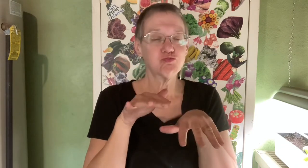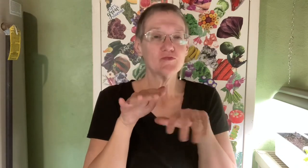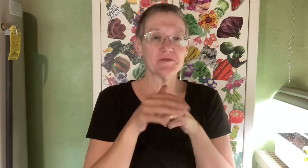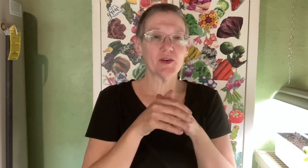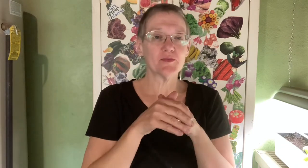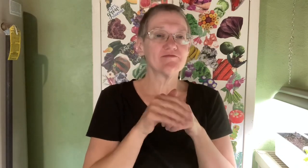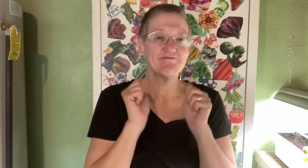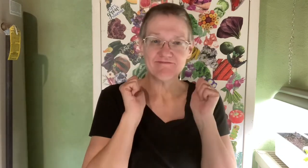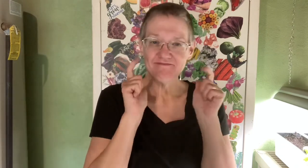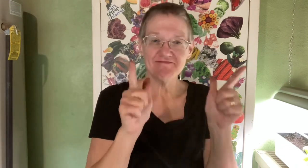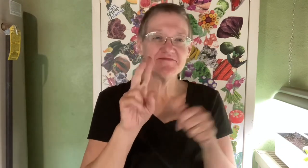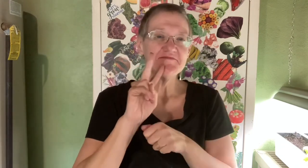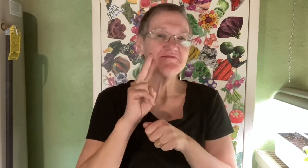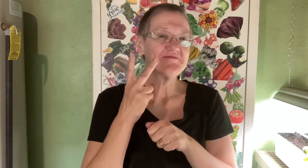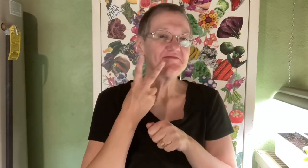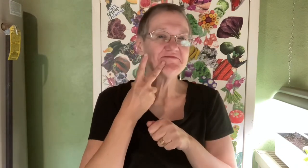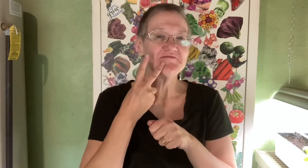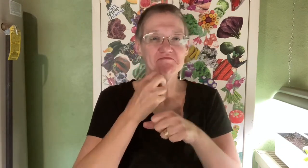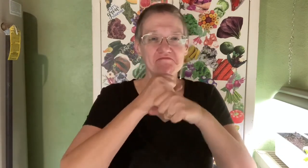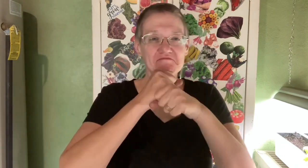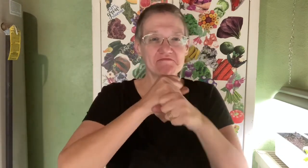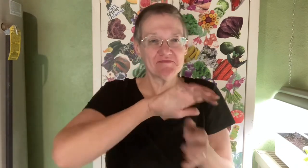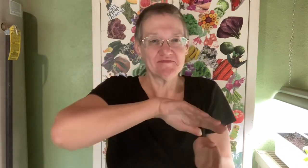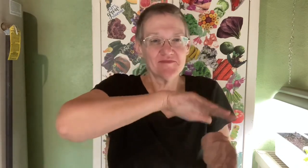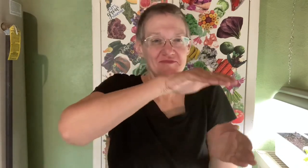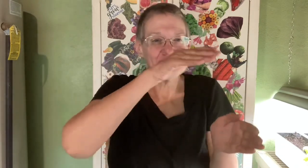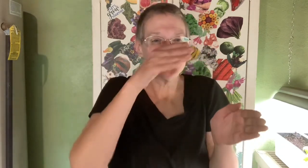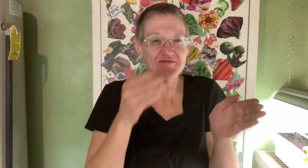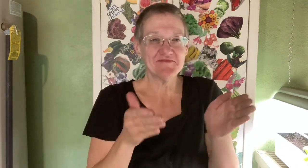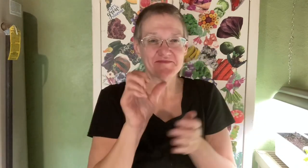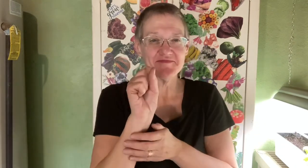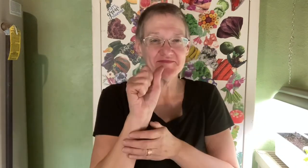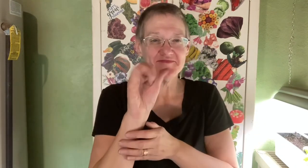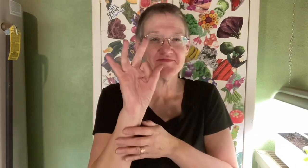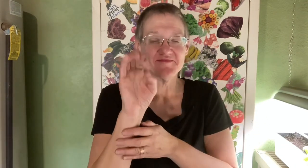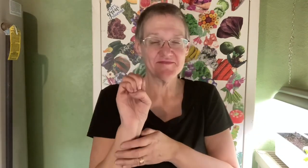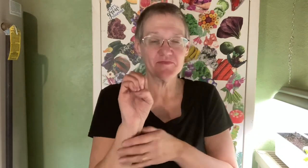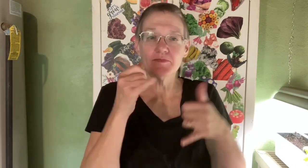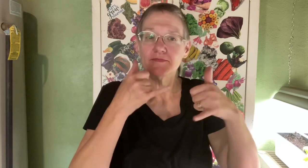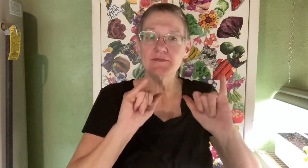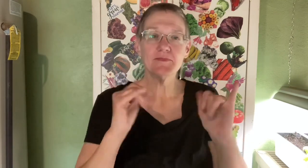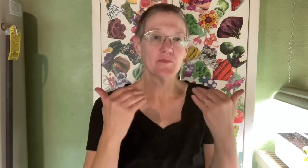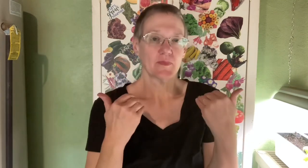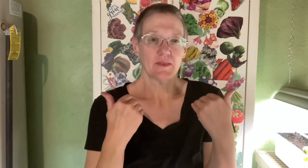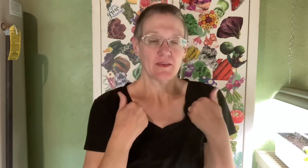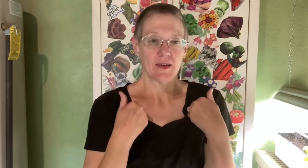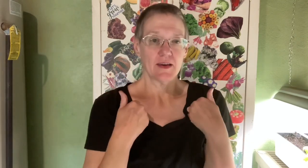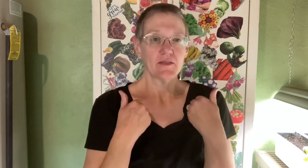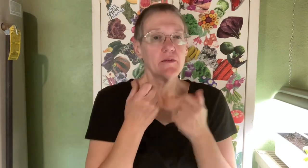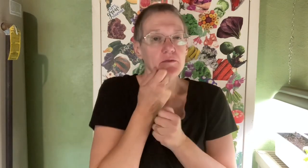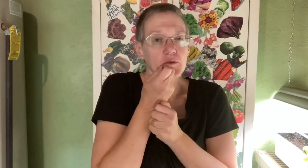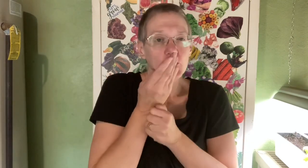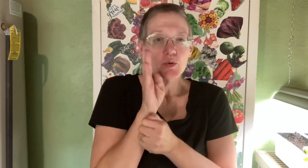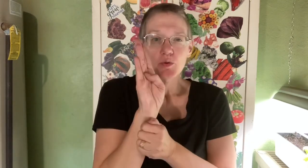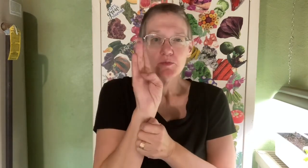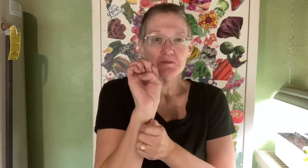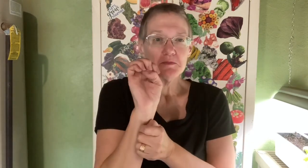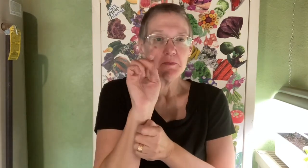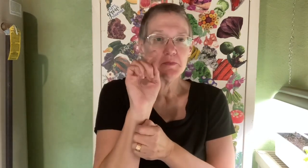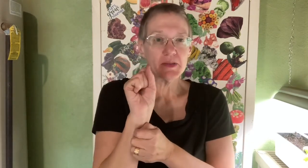So, wow, it was a surprise. But all the vegetables out there are well protected by some fleece. We still have a